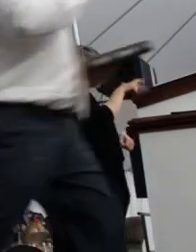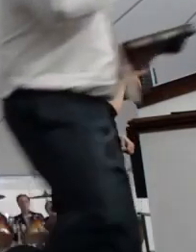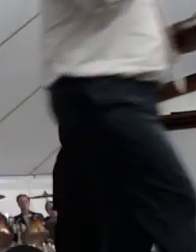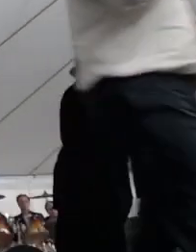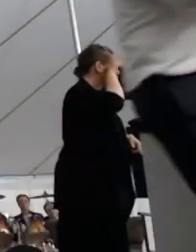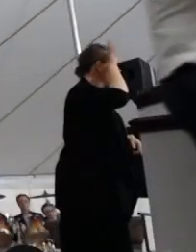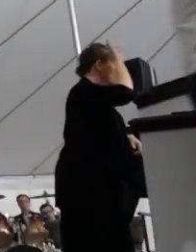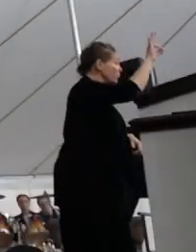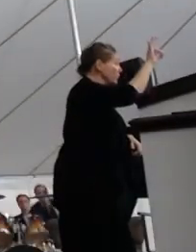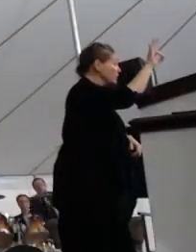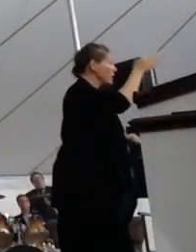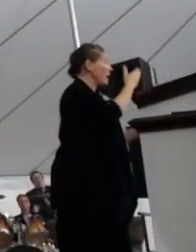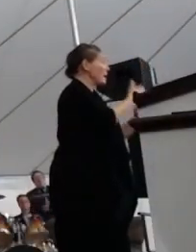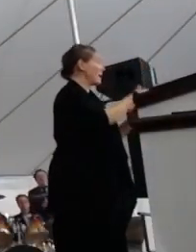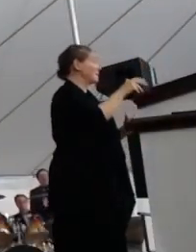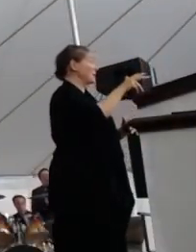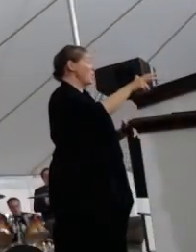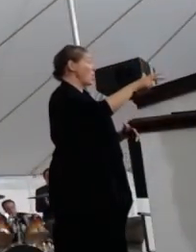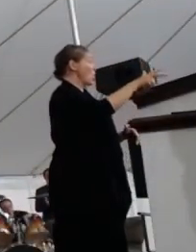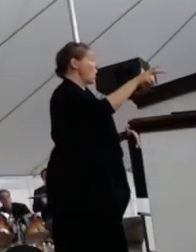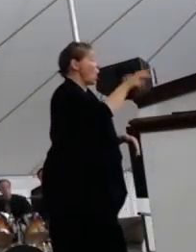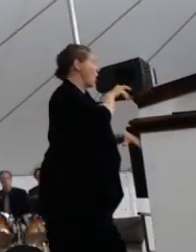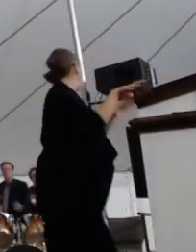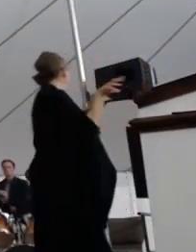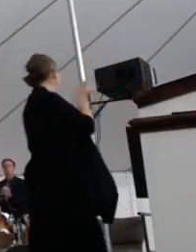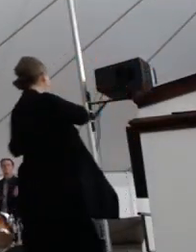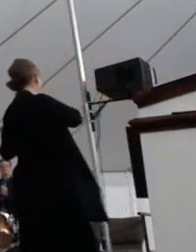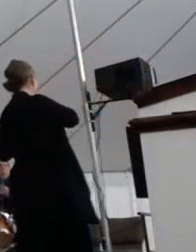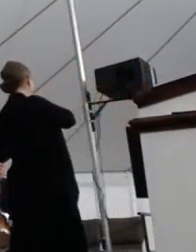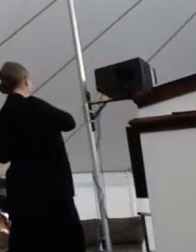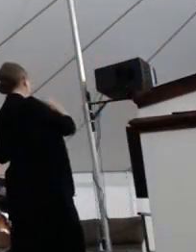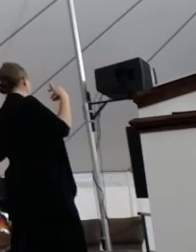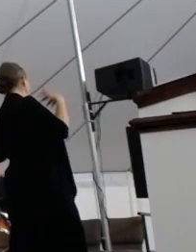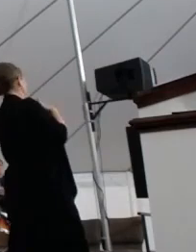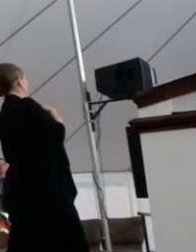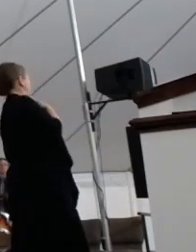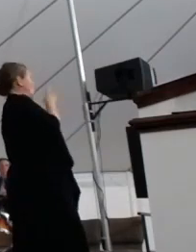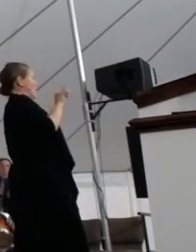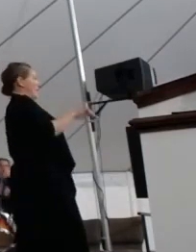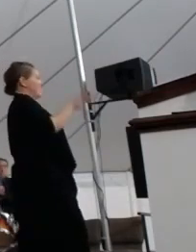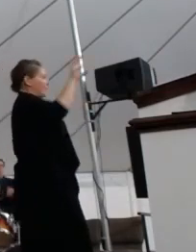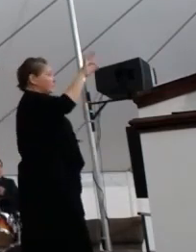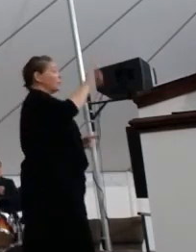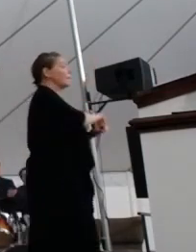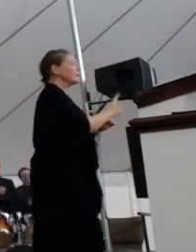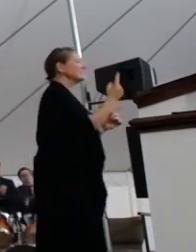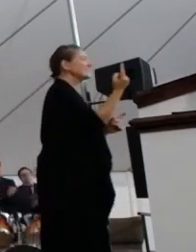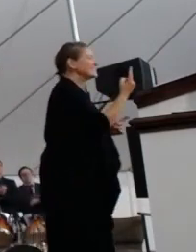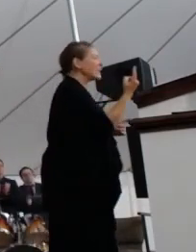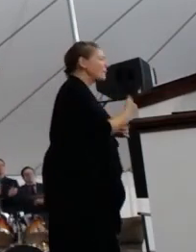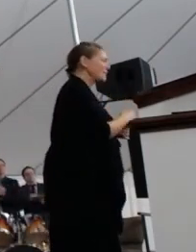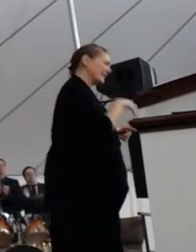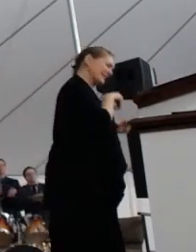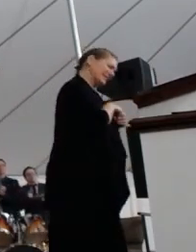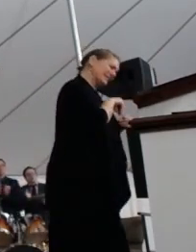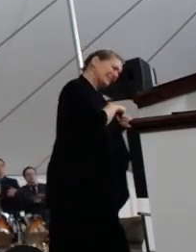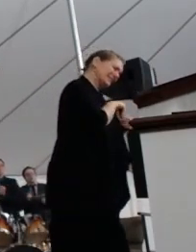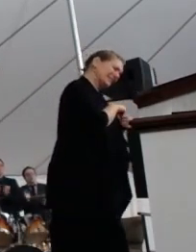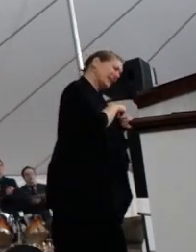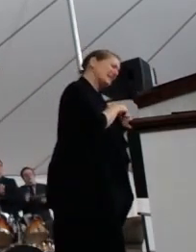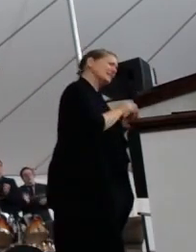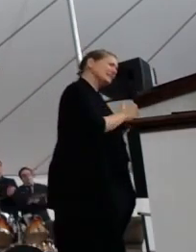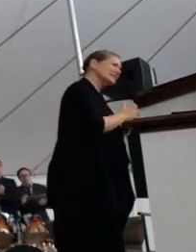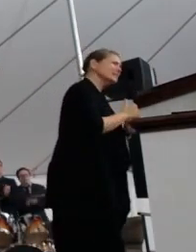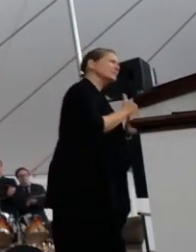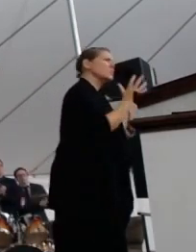you ran away and said, I ain't never going back to that church. I don't like the way that pastor preaches. But there's something down deep inside of you that brought you